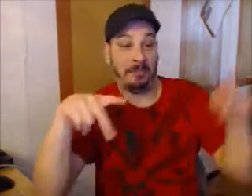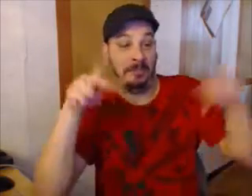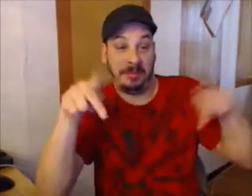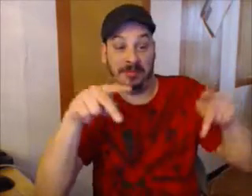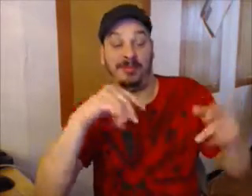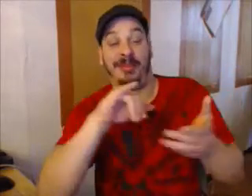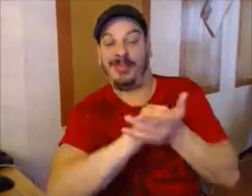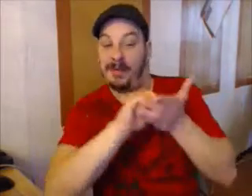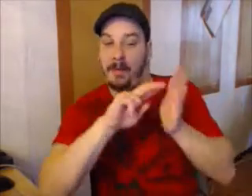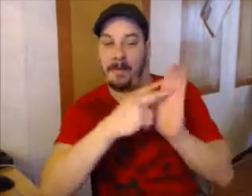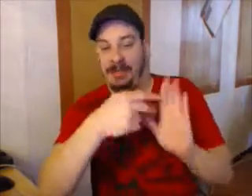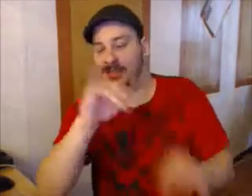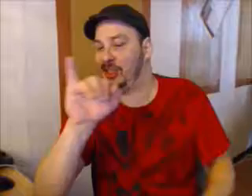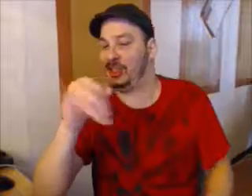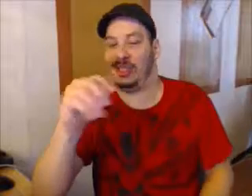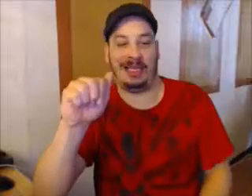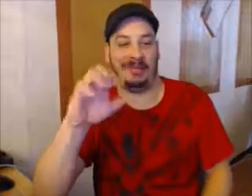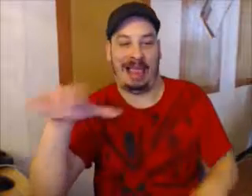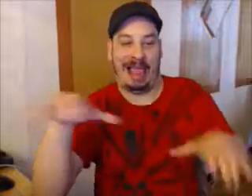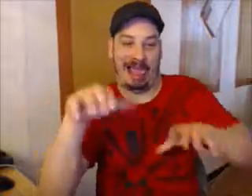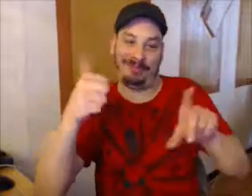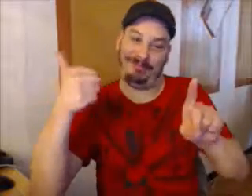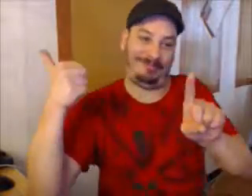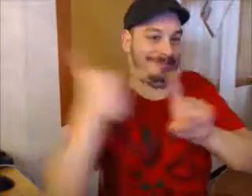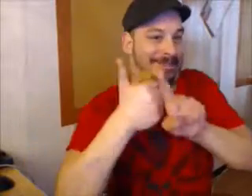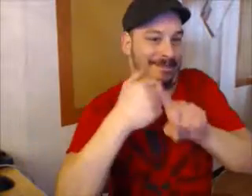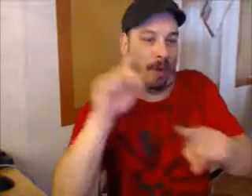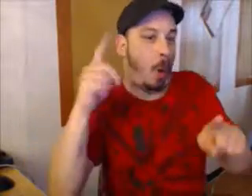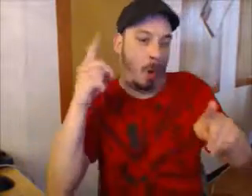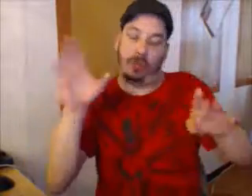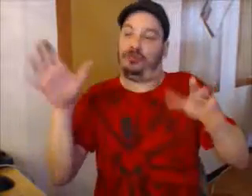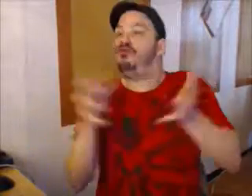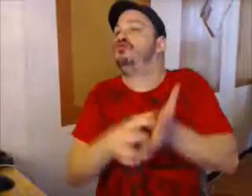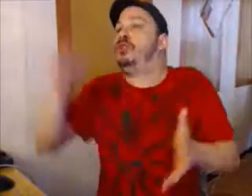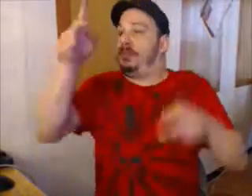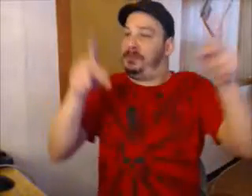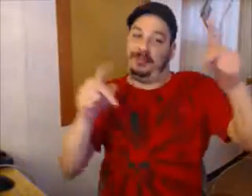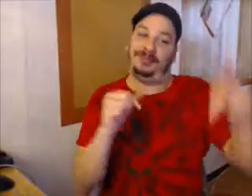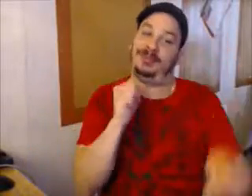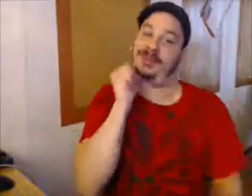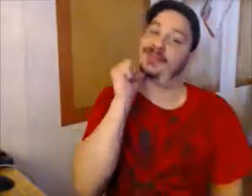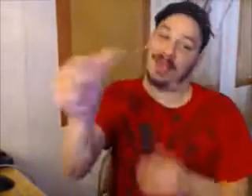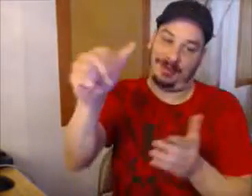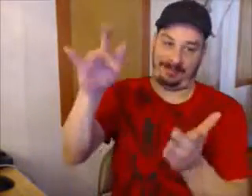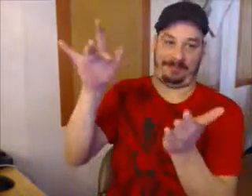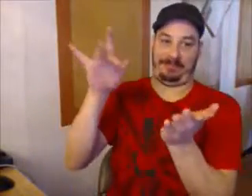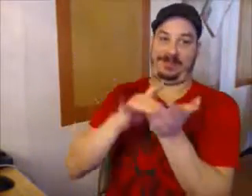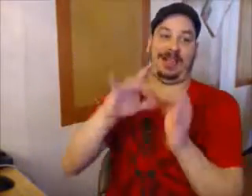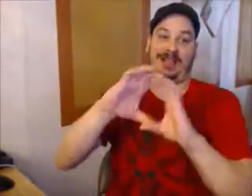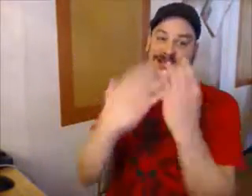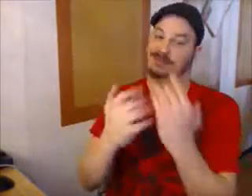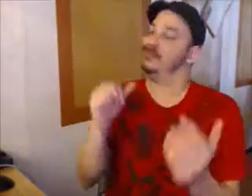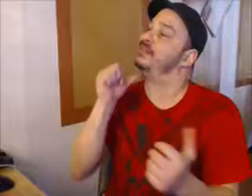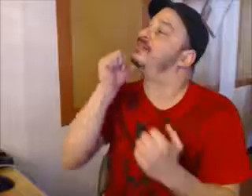said, and yet I'm not sure I'm hearing it here. Are you hearing it elsewhere in the halls of Congress that in